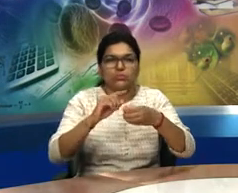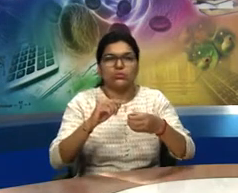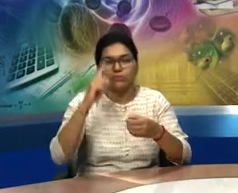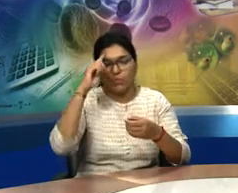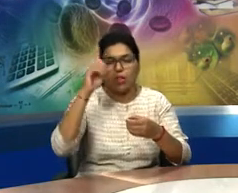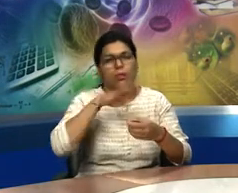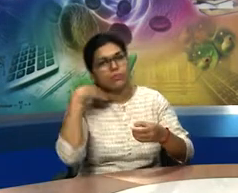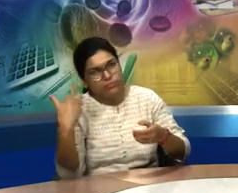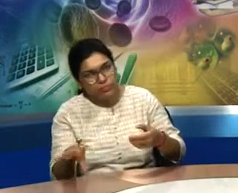do we get this poison?